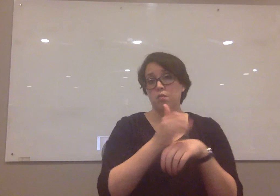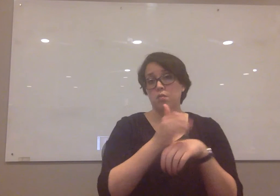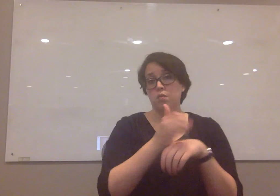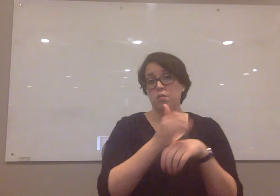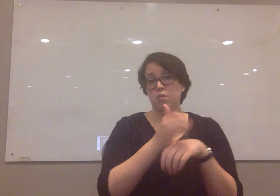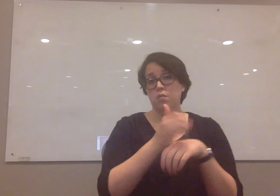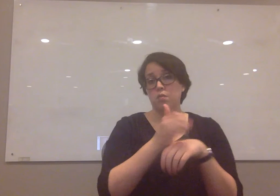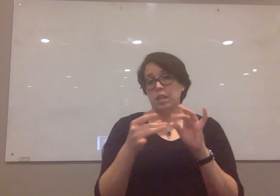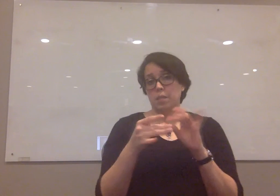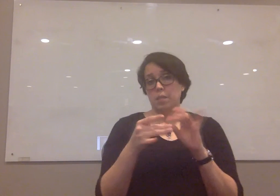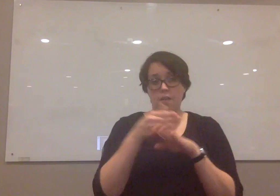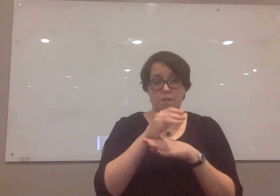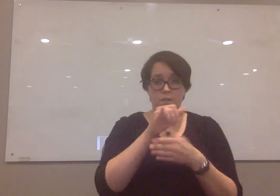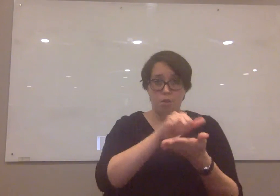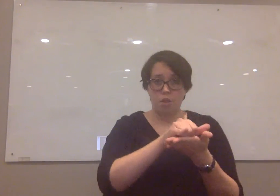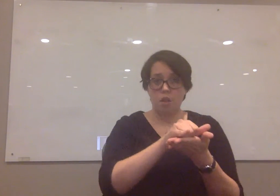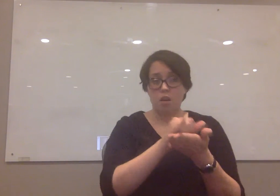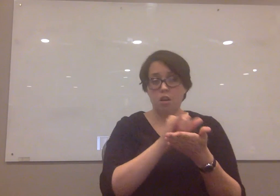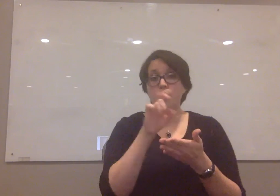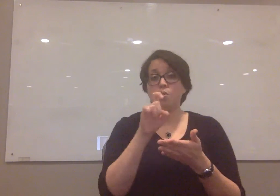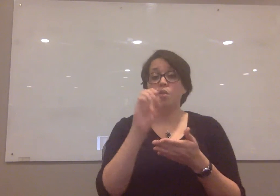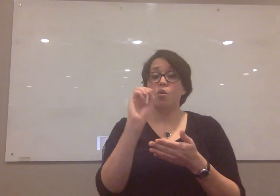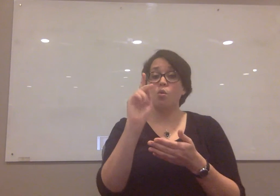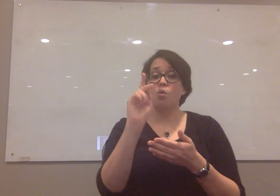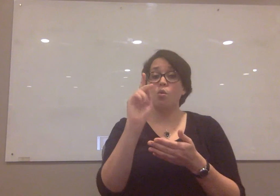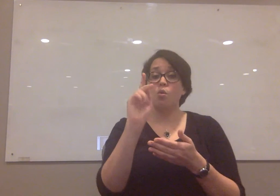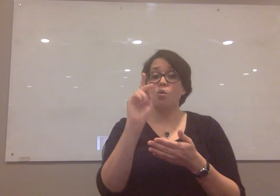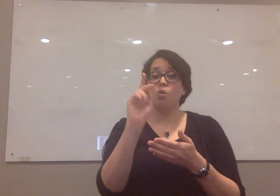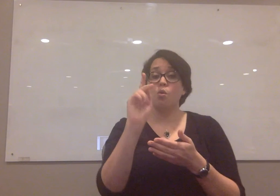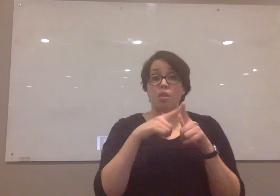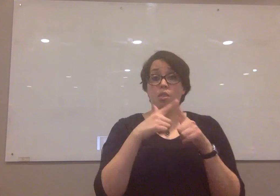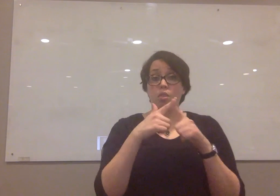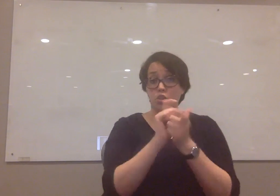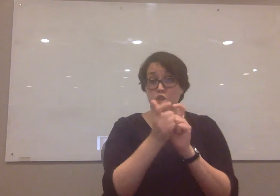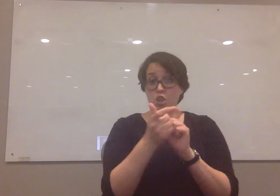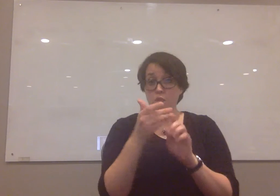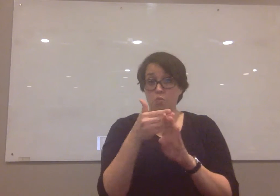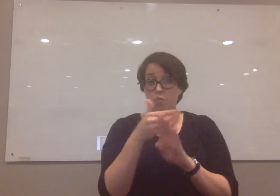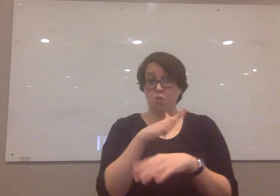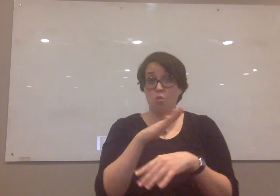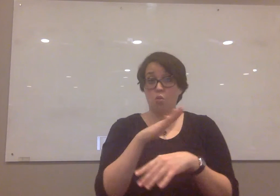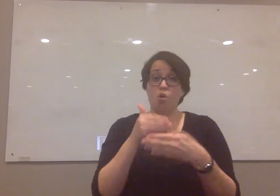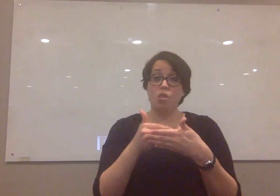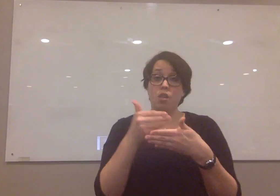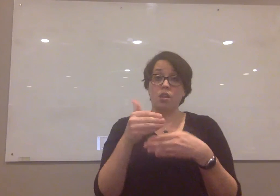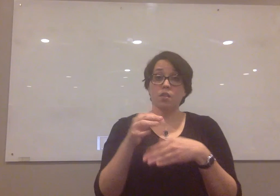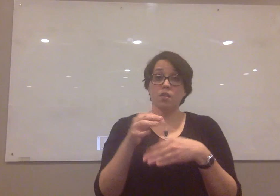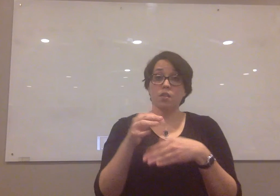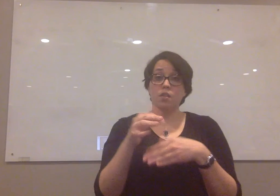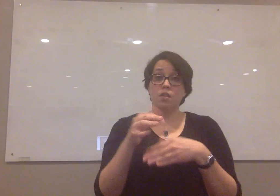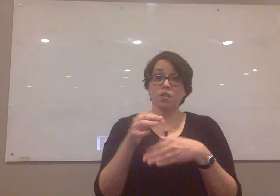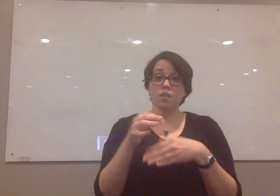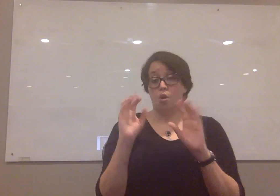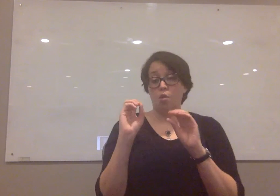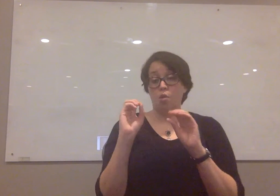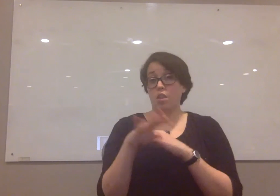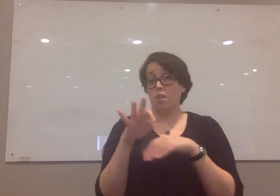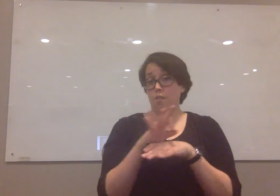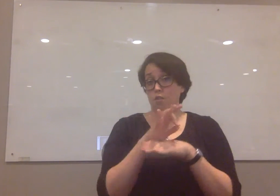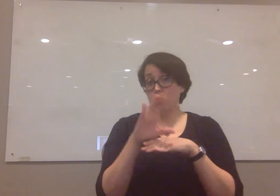if you need to do OK value and then manipulate that value before you call the next function, and you don't want to like embed it in the function call body, right, you can do that